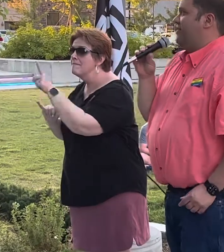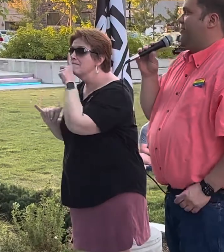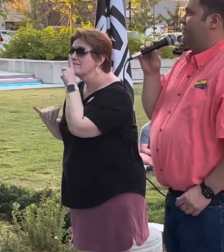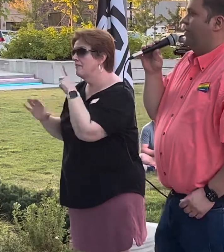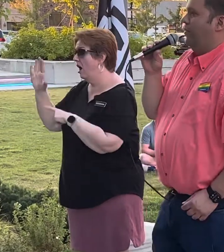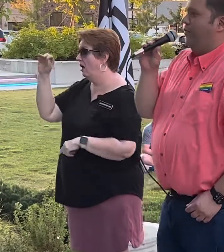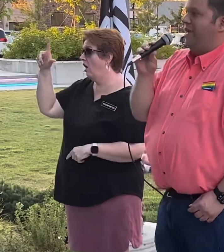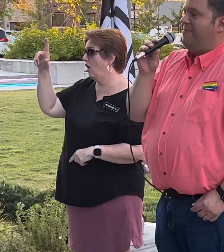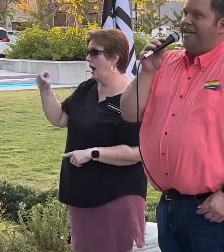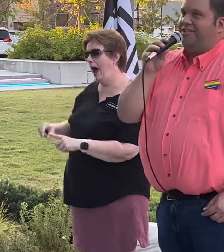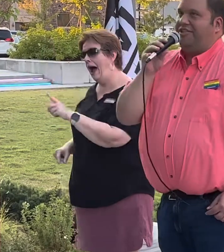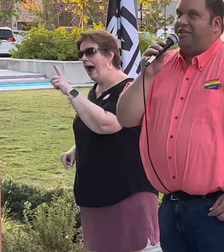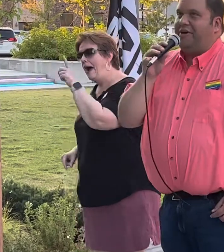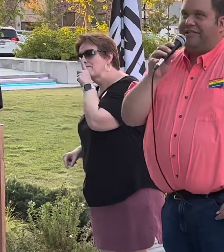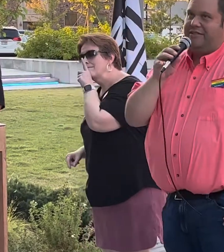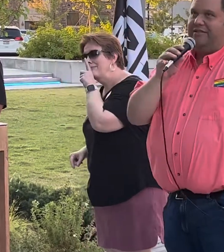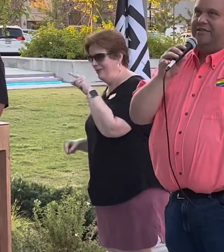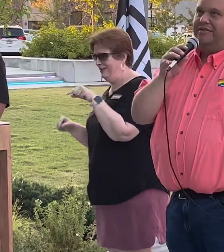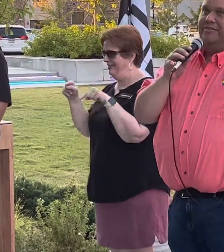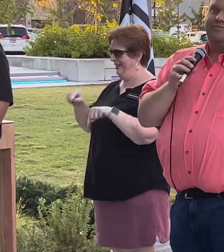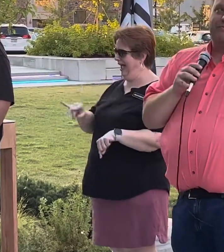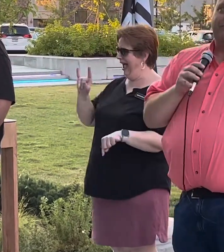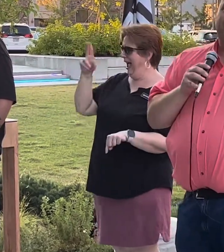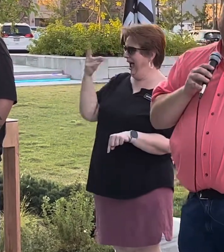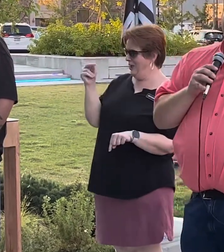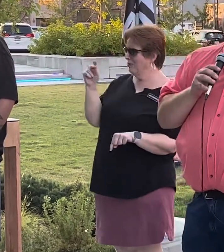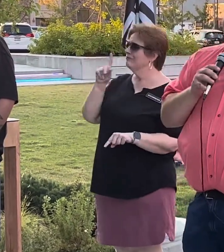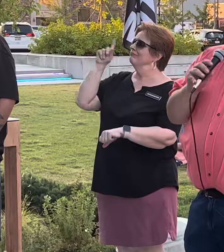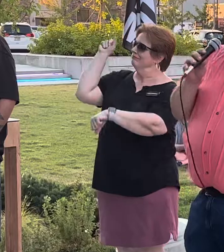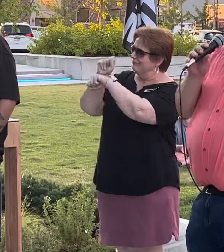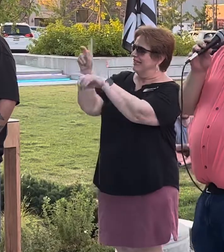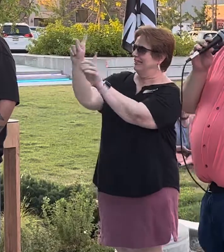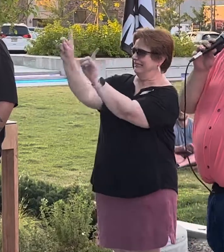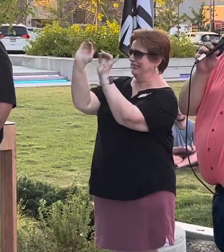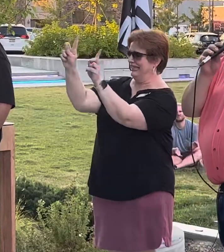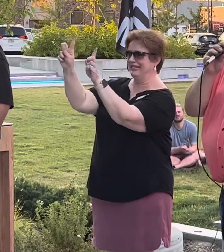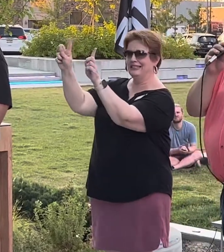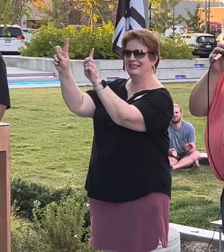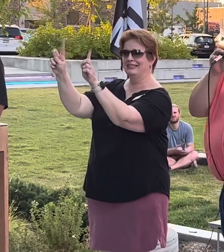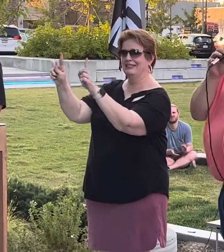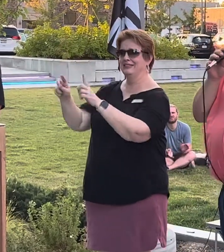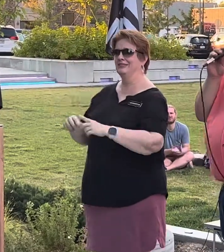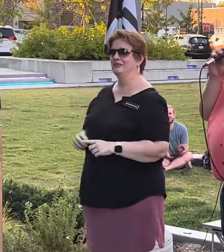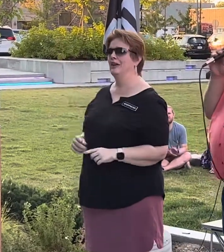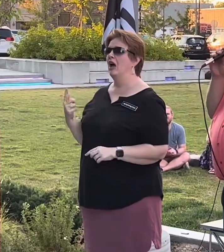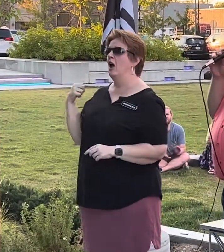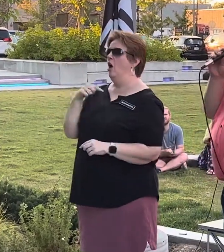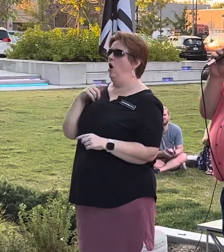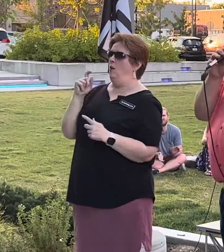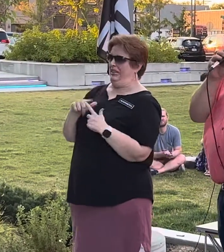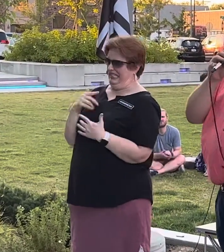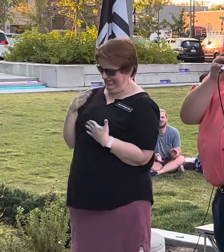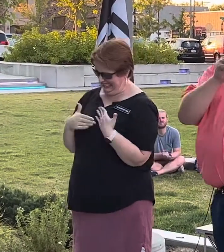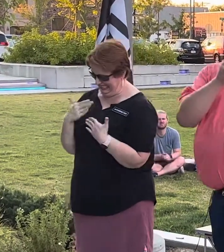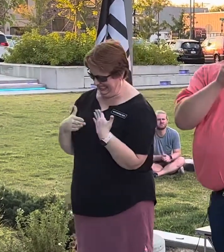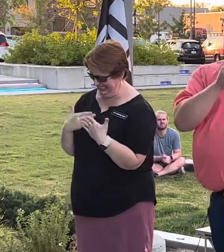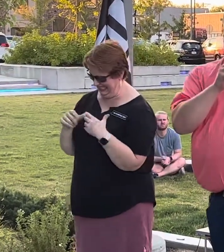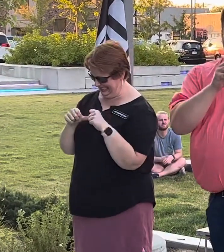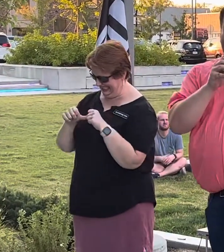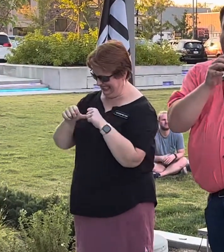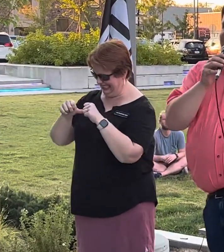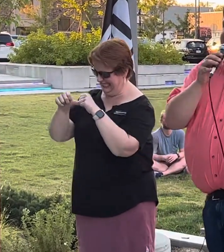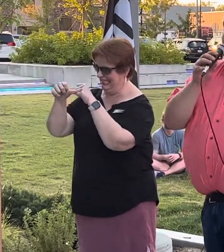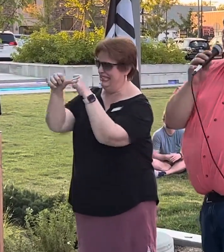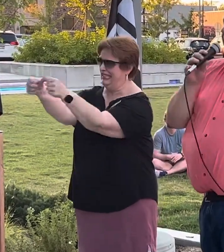do it. We managed to do it. We need to take that momentum and keep